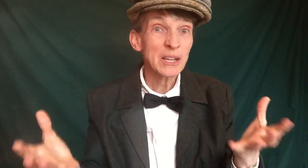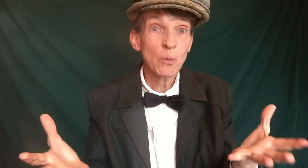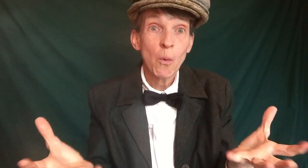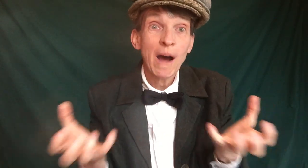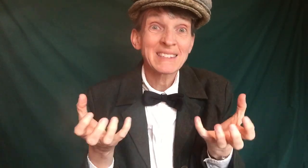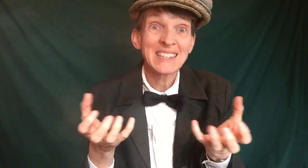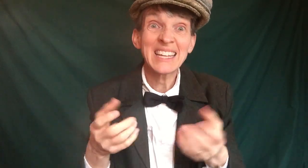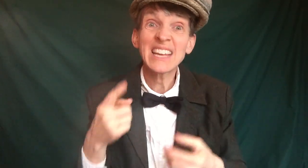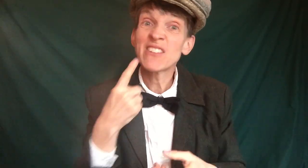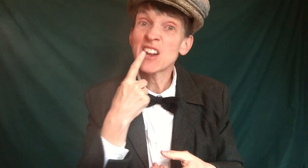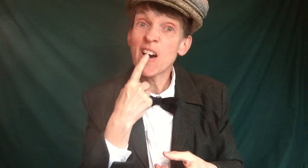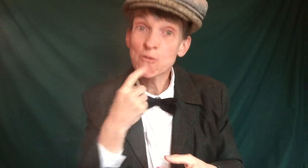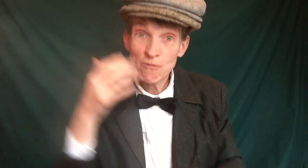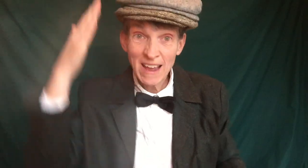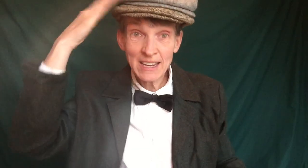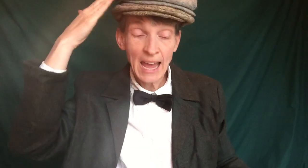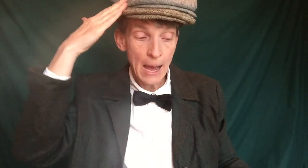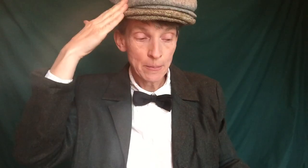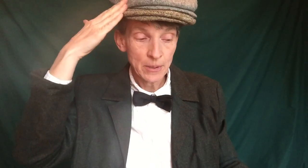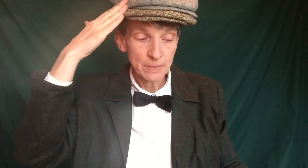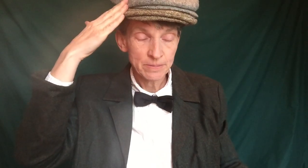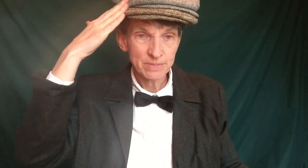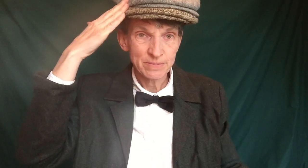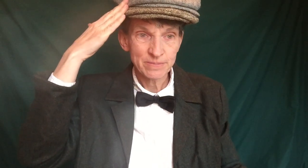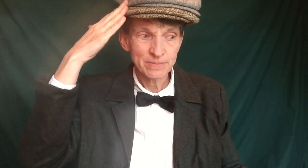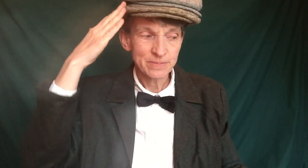Nobody wanted even a red cap.